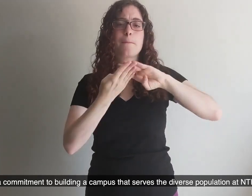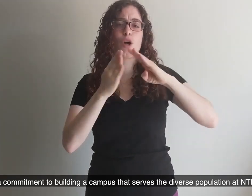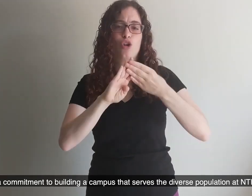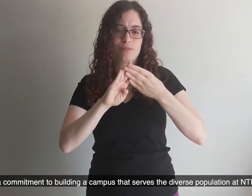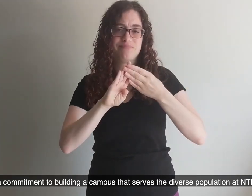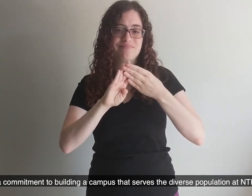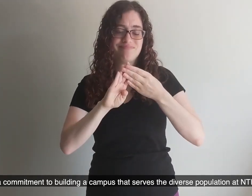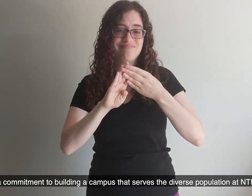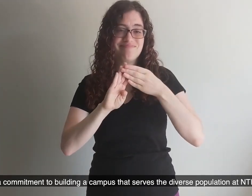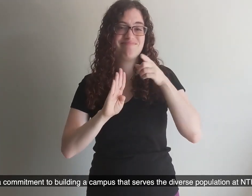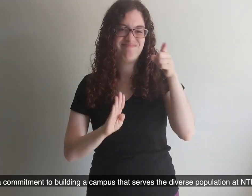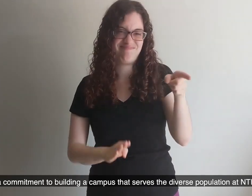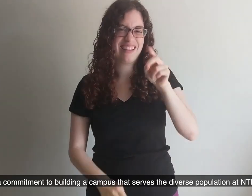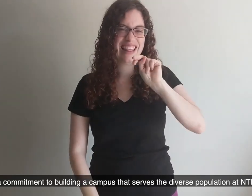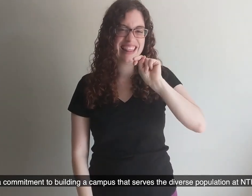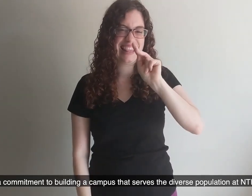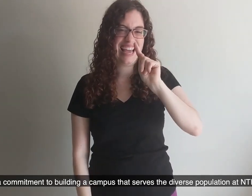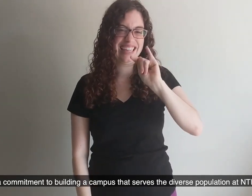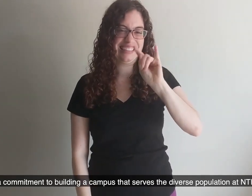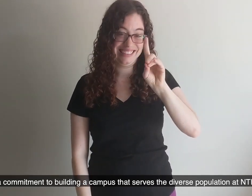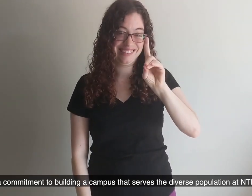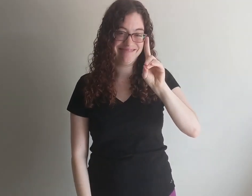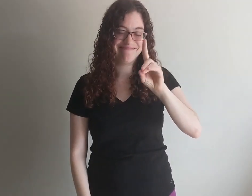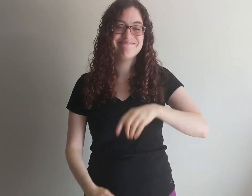NTID at RIT.